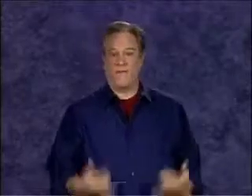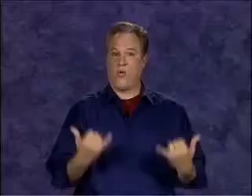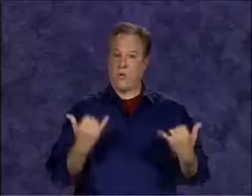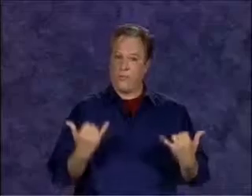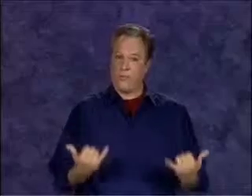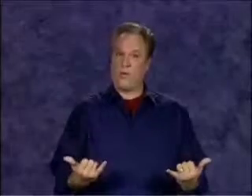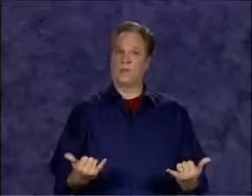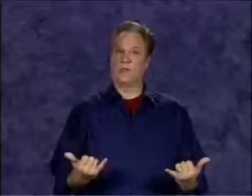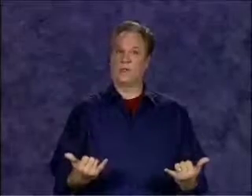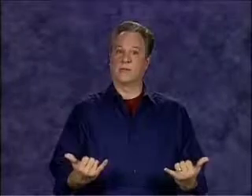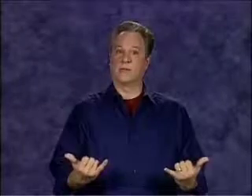for present.